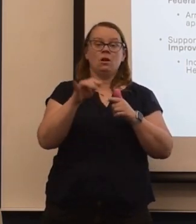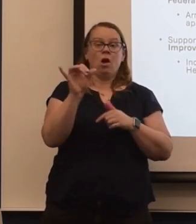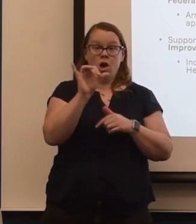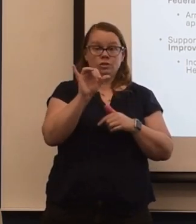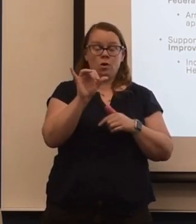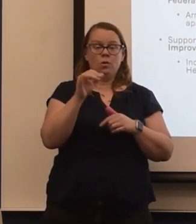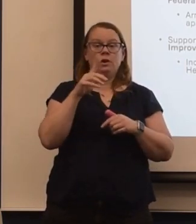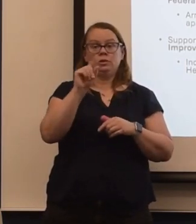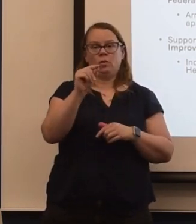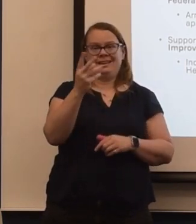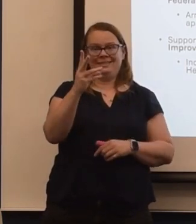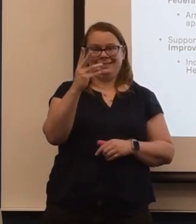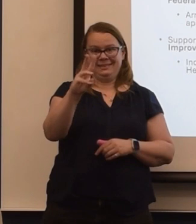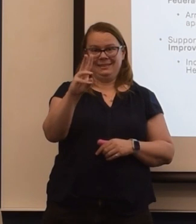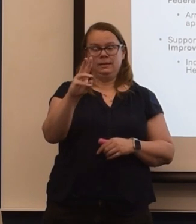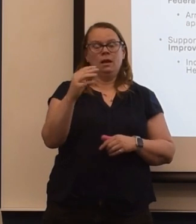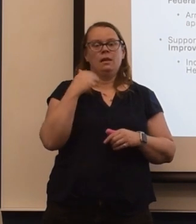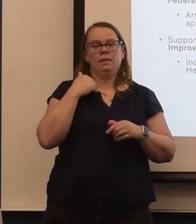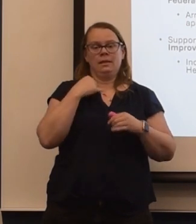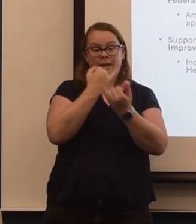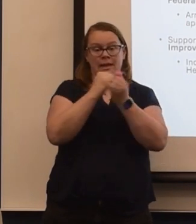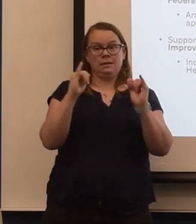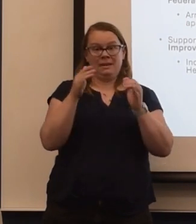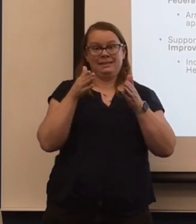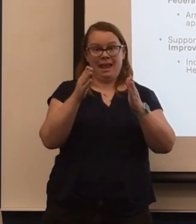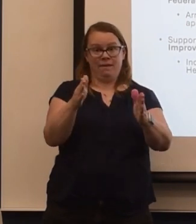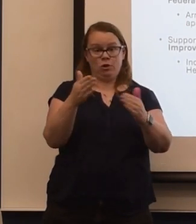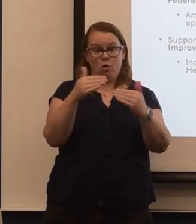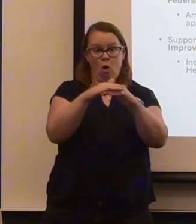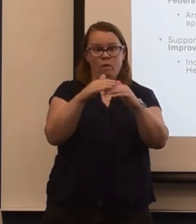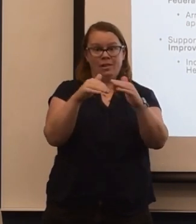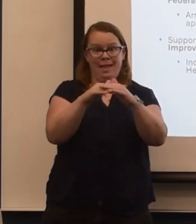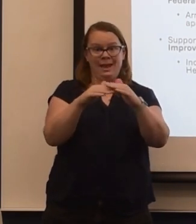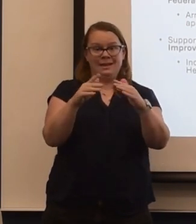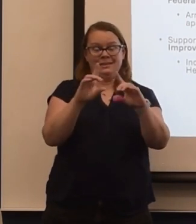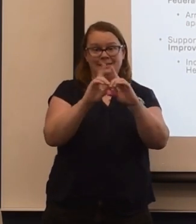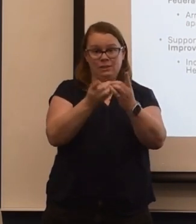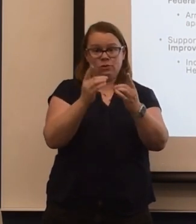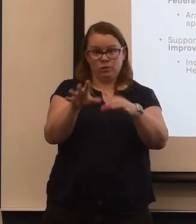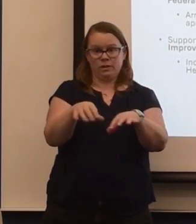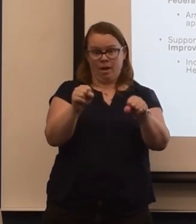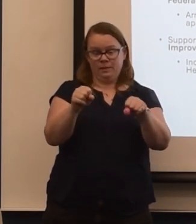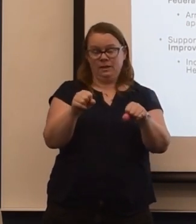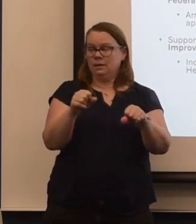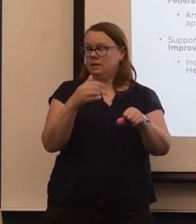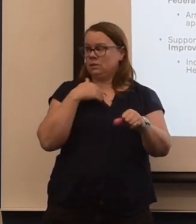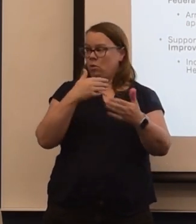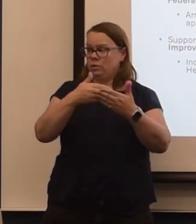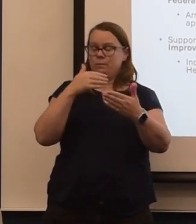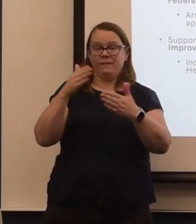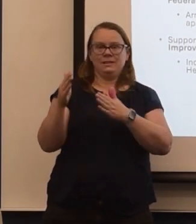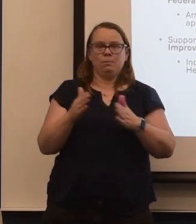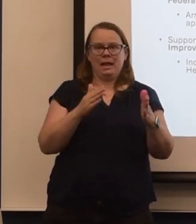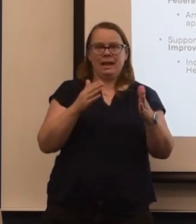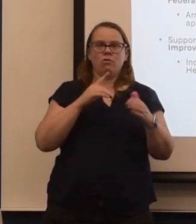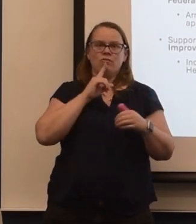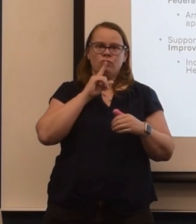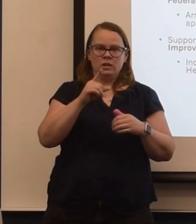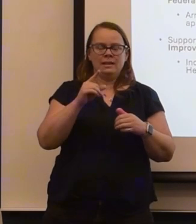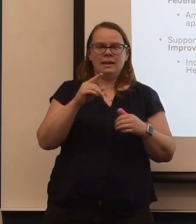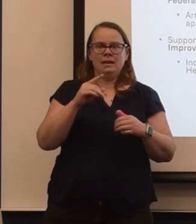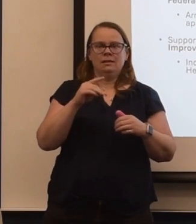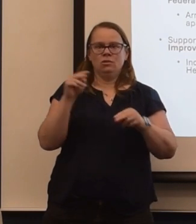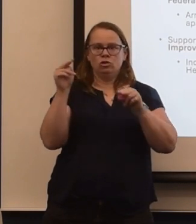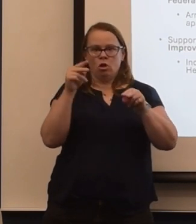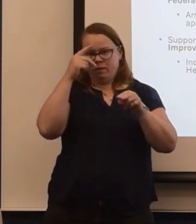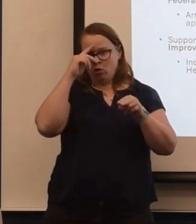in 2016, the Independence Avenue zoning overlay district was adopted. So the previous plan really called for looking